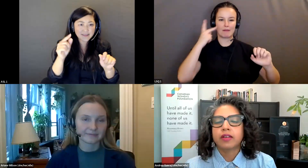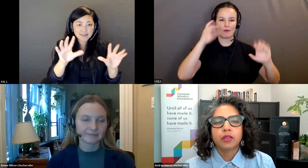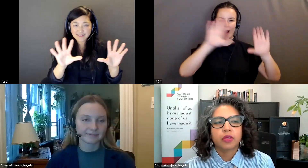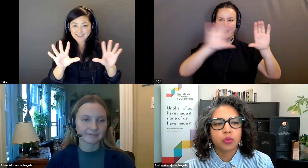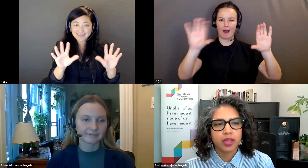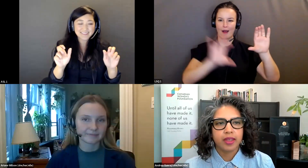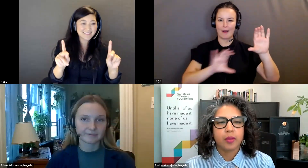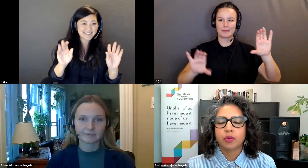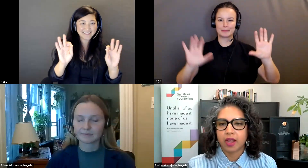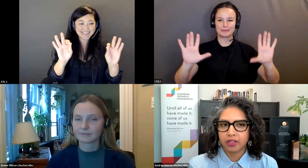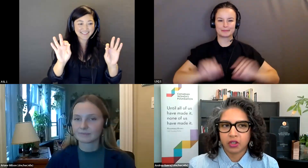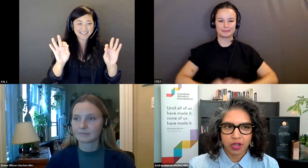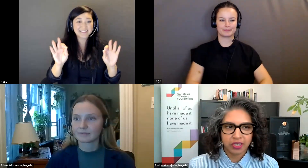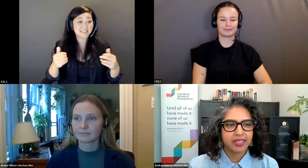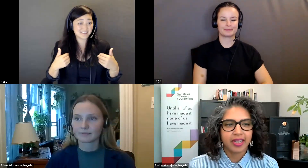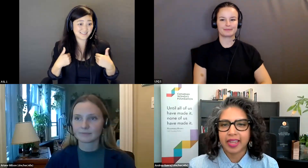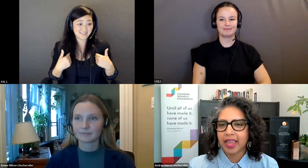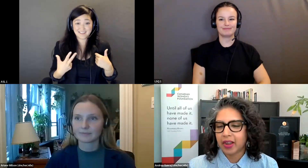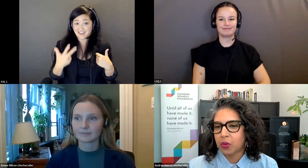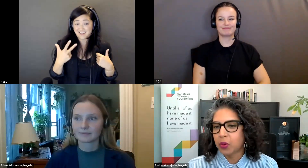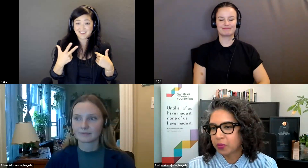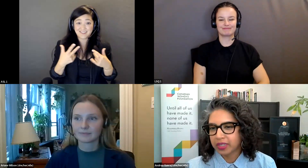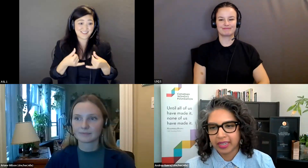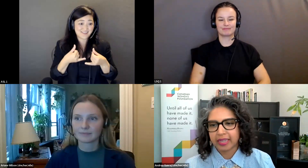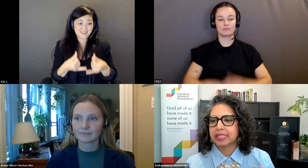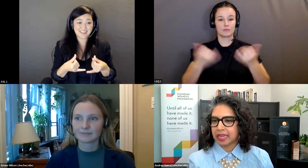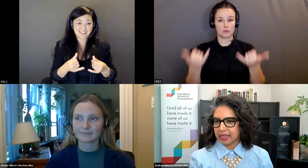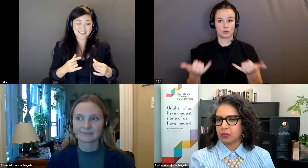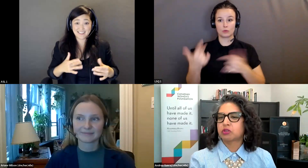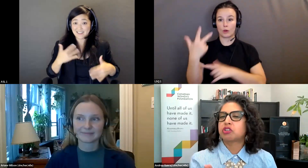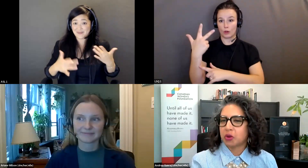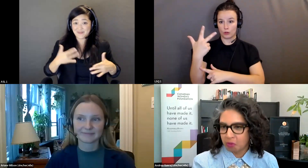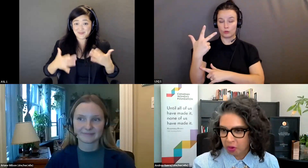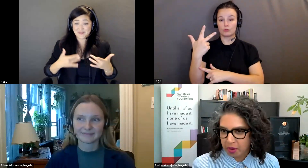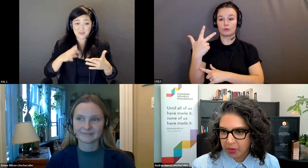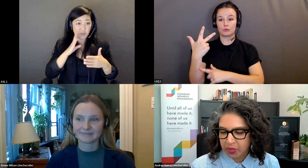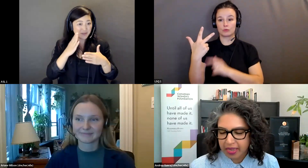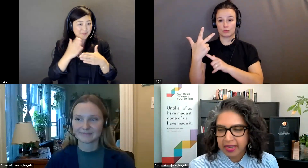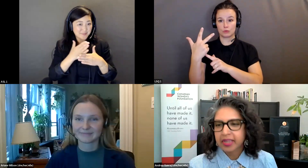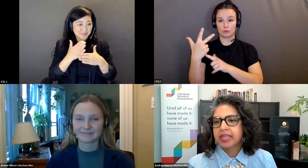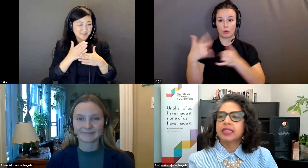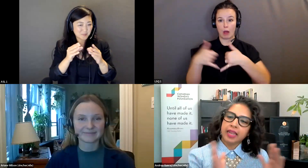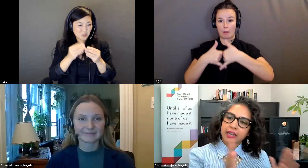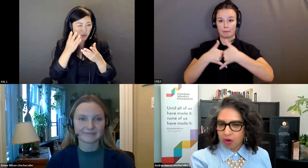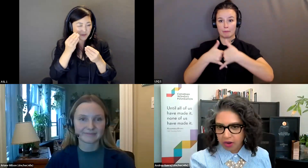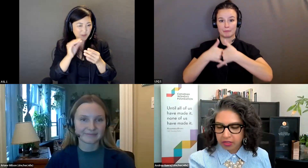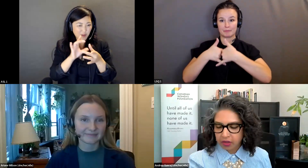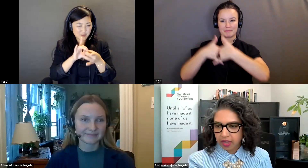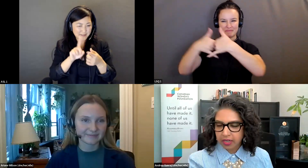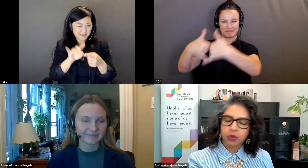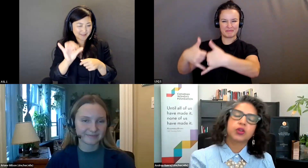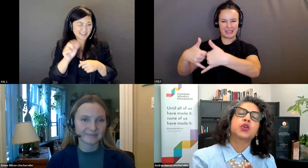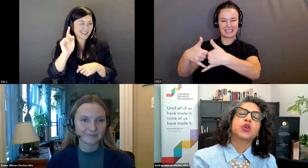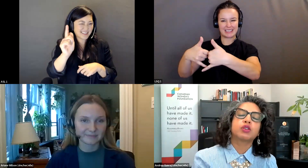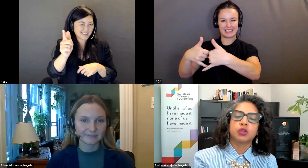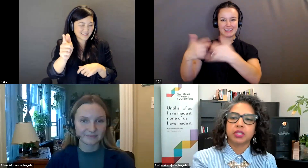We've got 3 prize draws today, and we're really excited. We'll share more about that later on in the